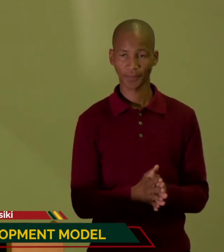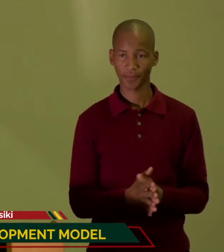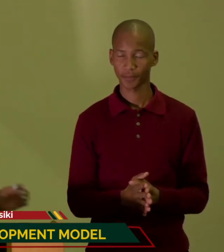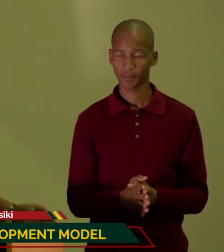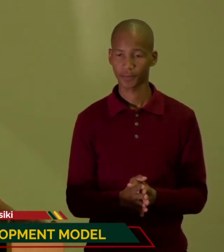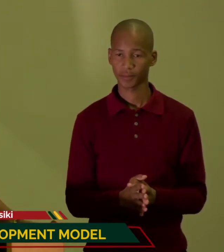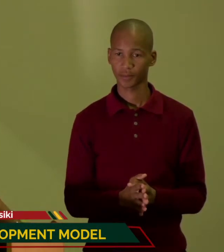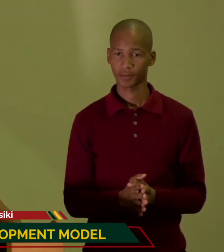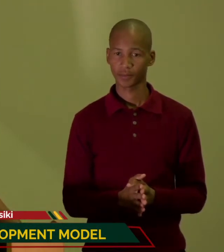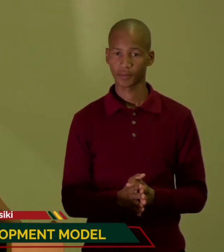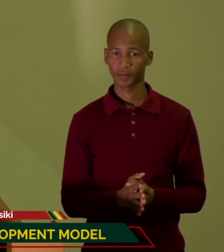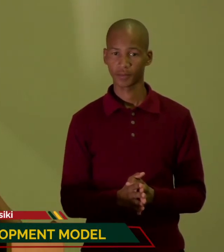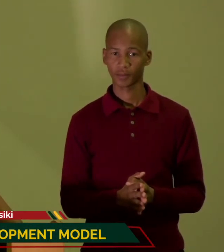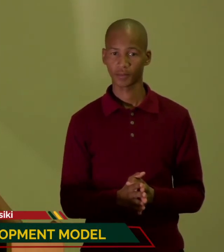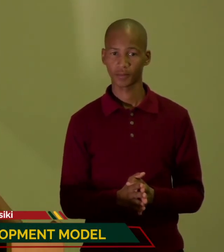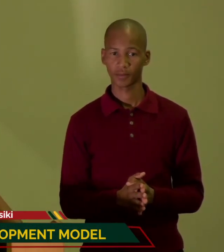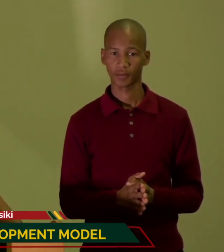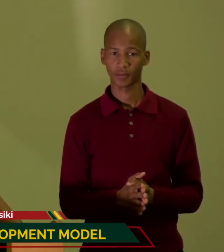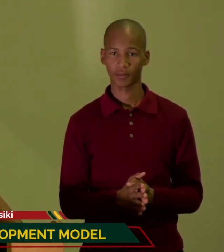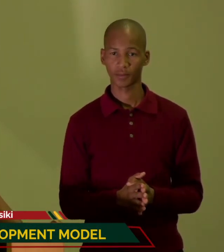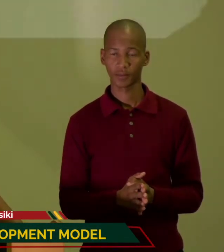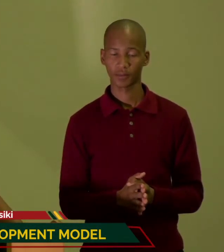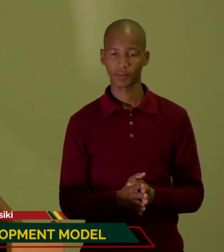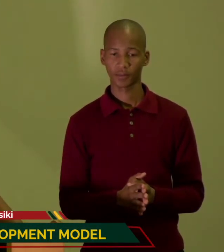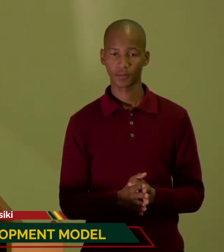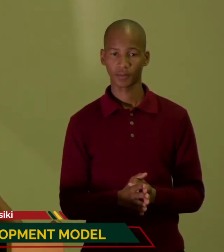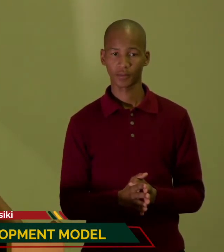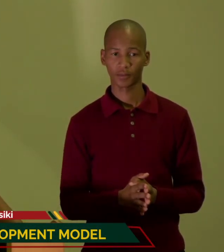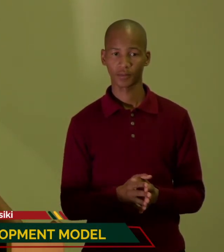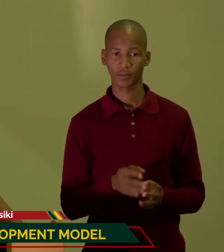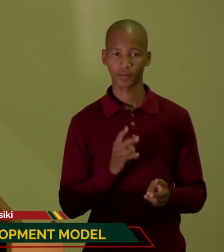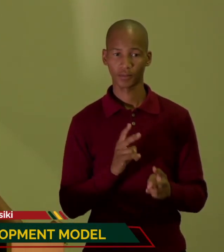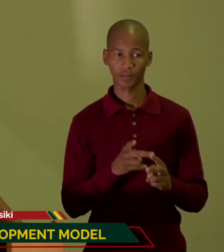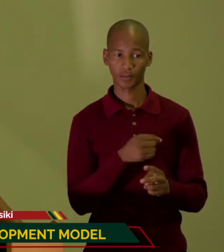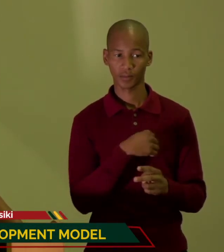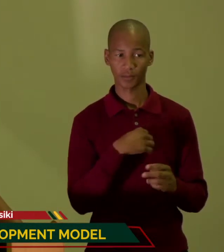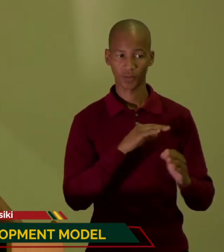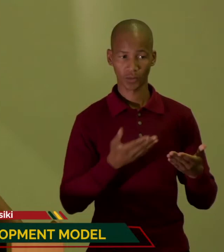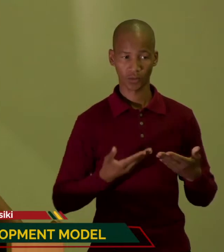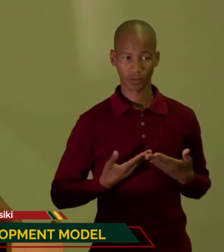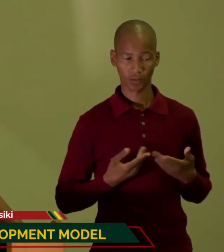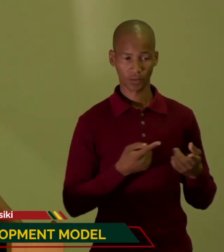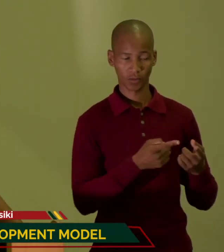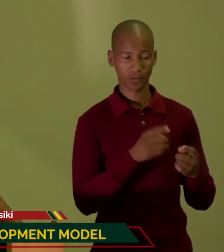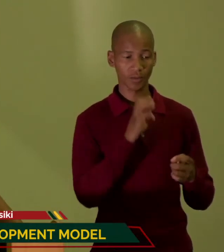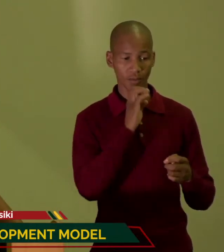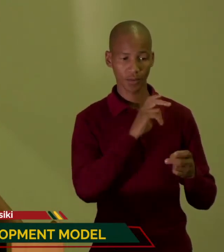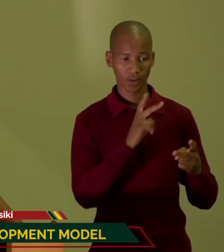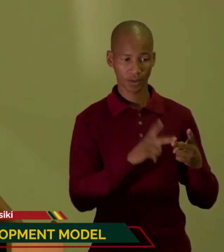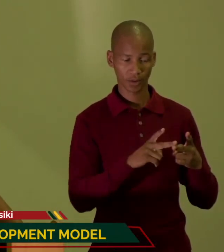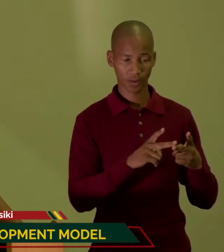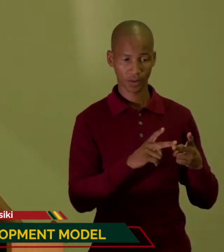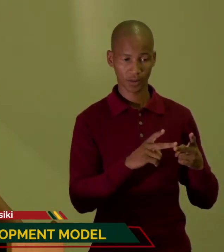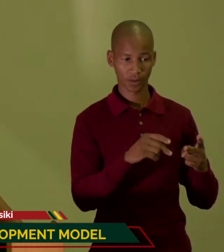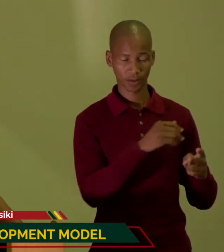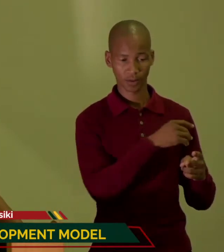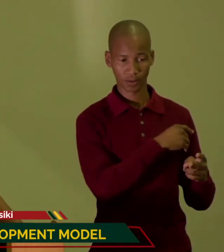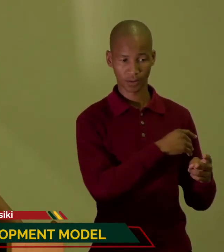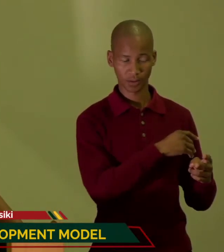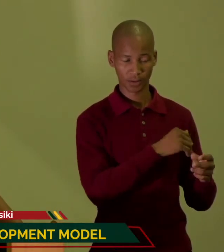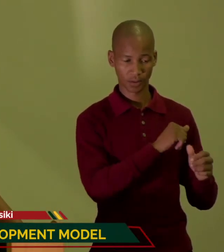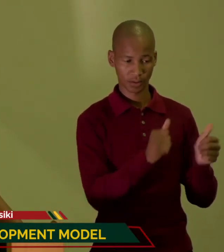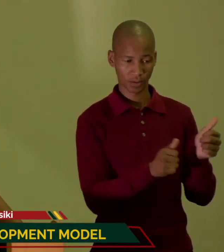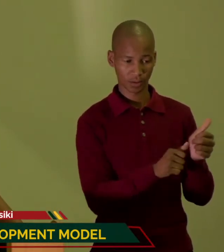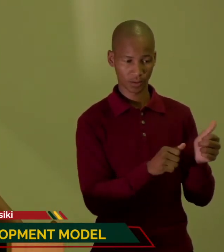we welcome you as a second Deputy President to come in our area. Deputy President Halima